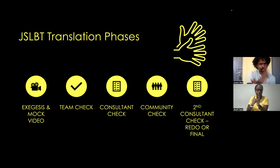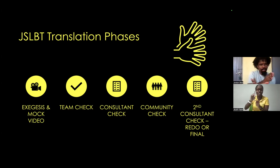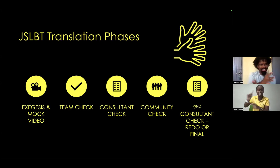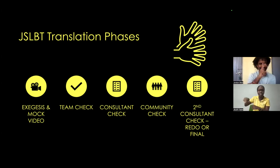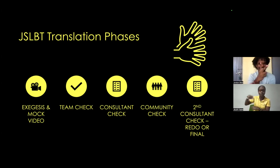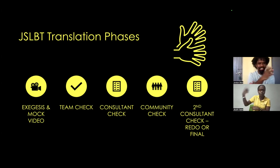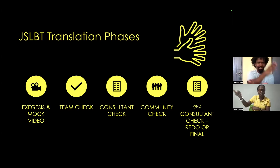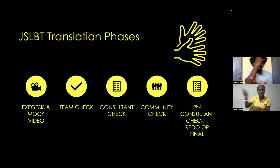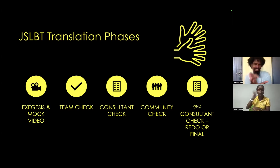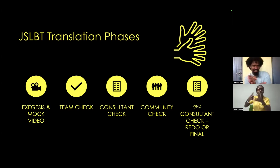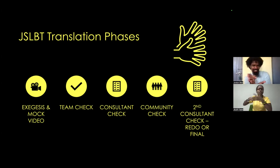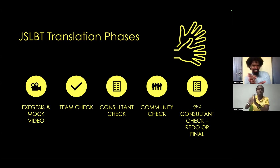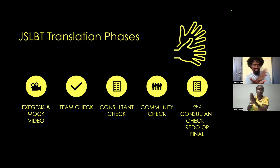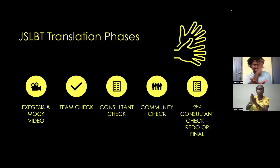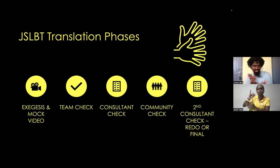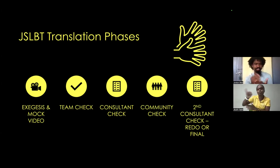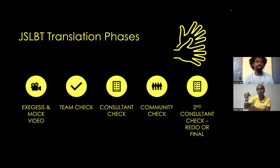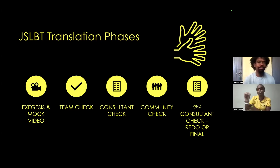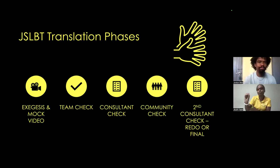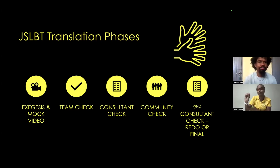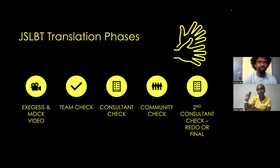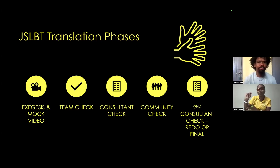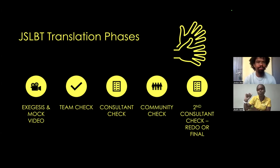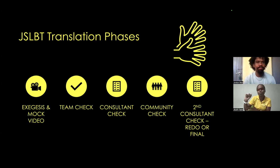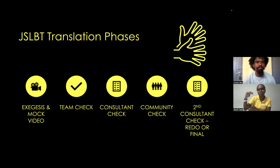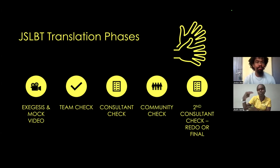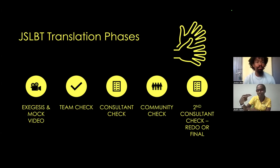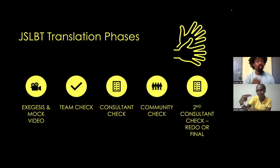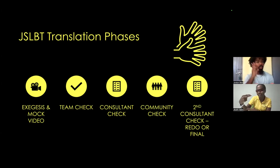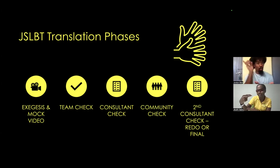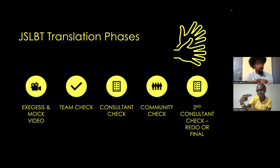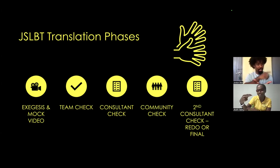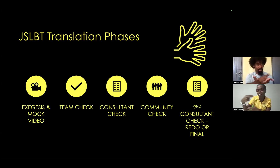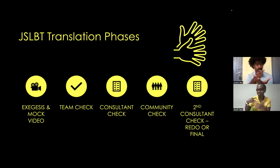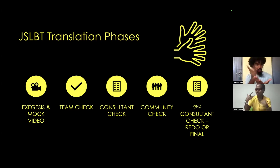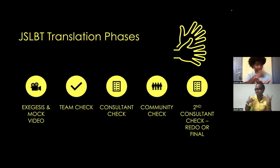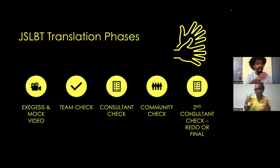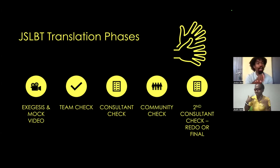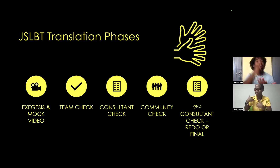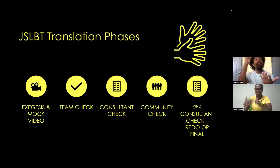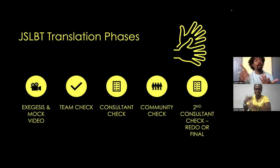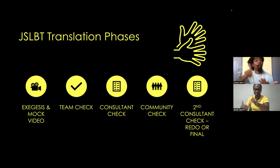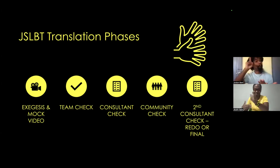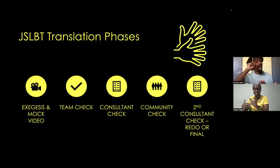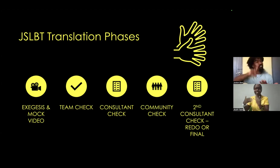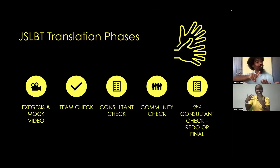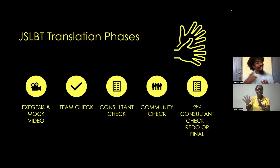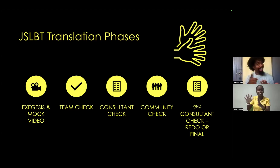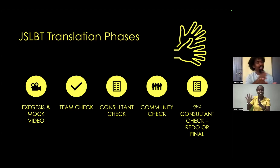We're translating them. Next week, we'll start with the book of Jonah. We're excited about that